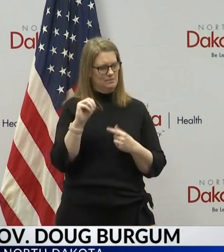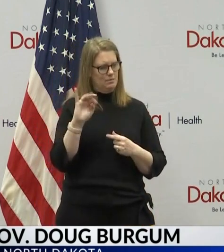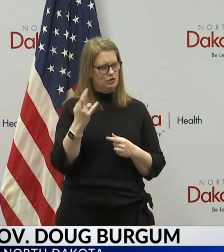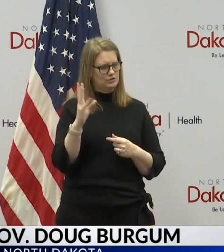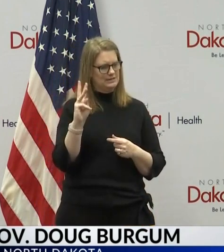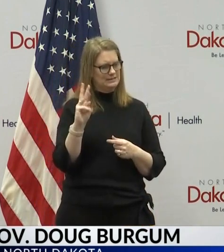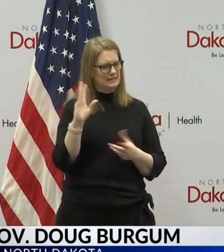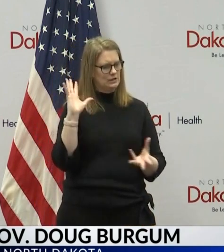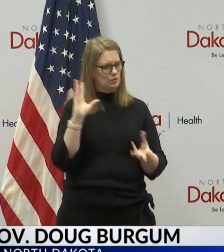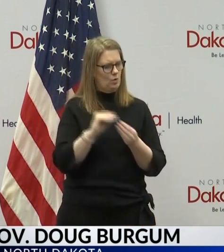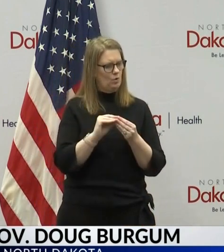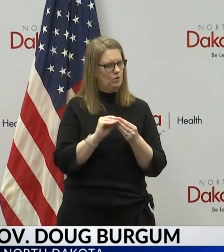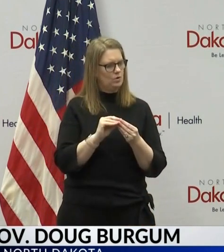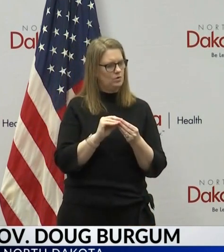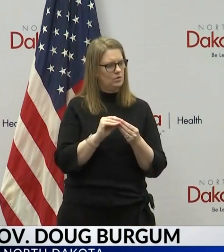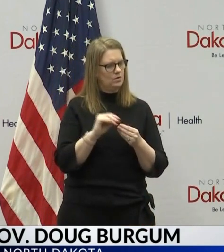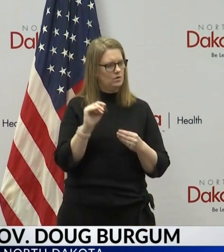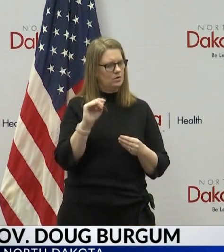be